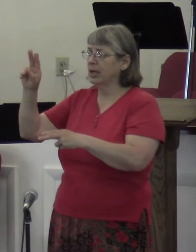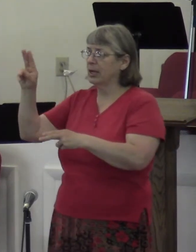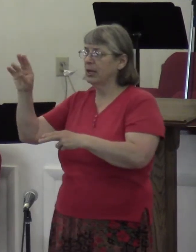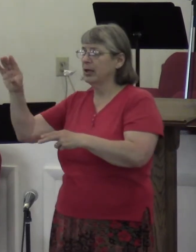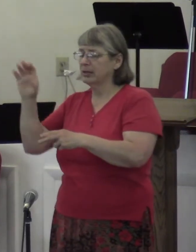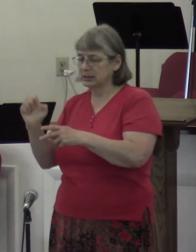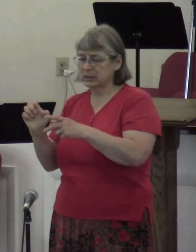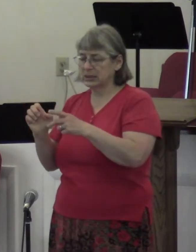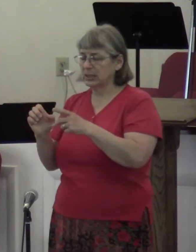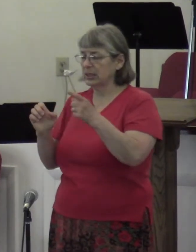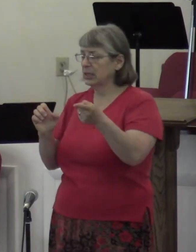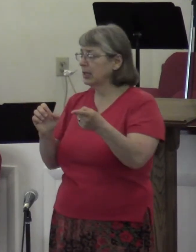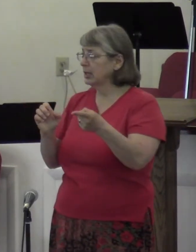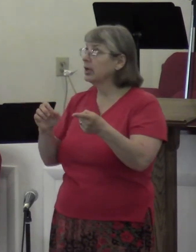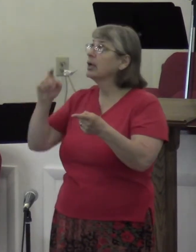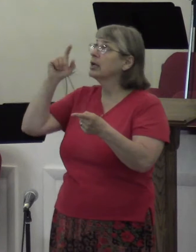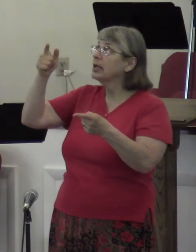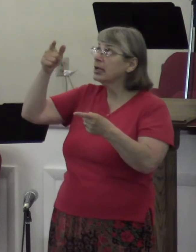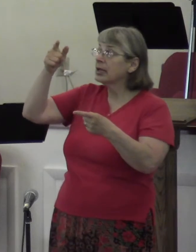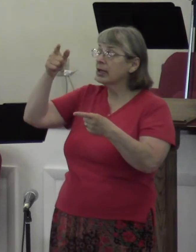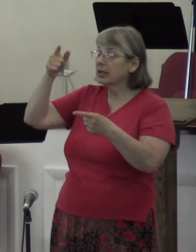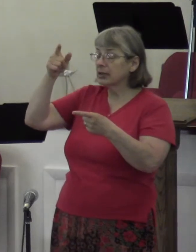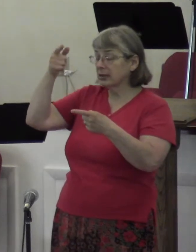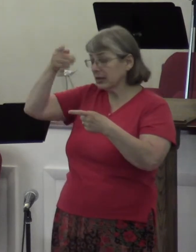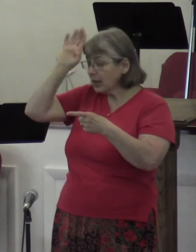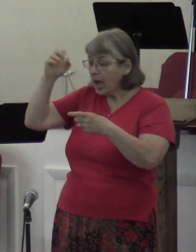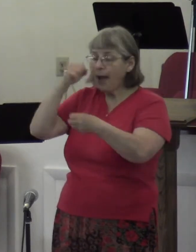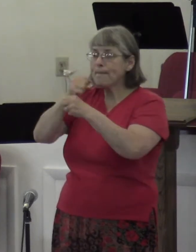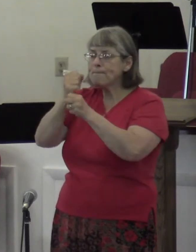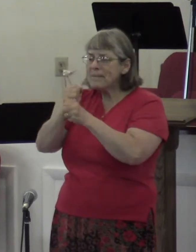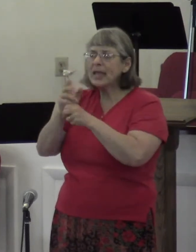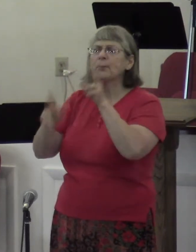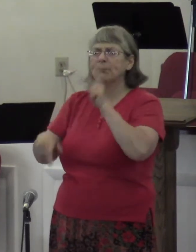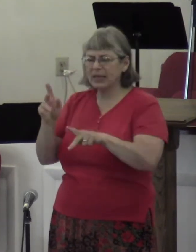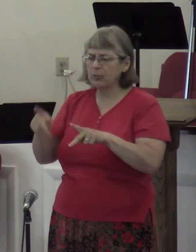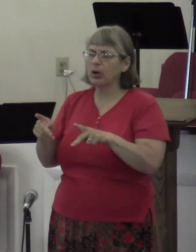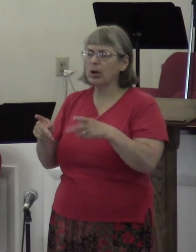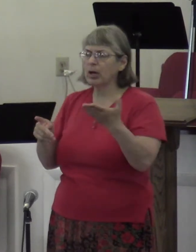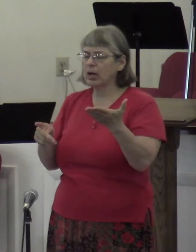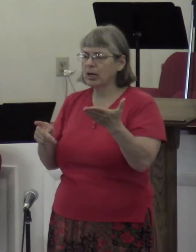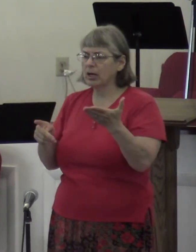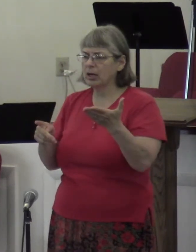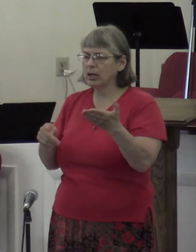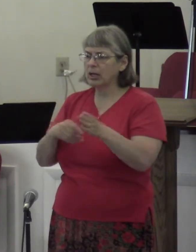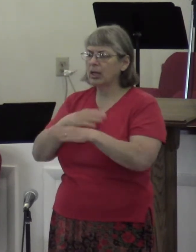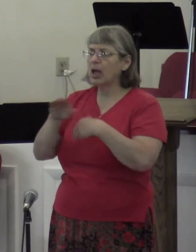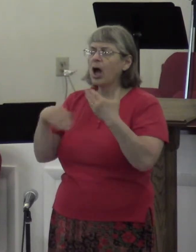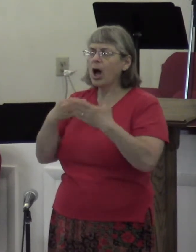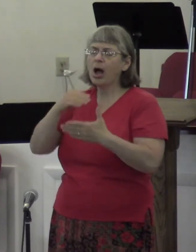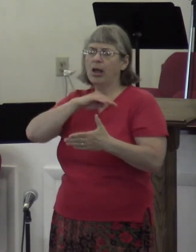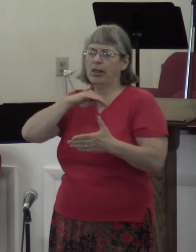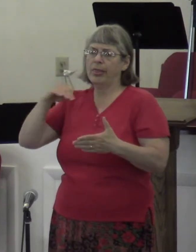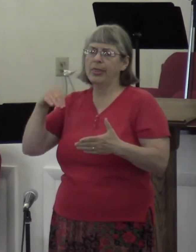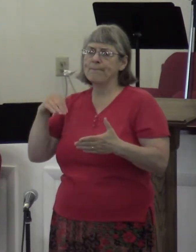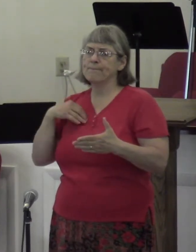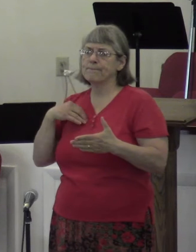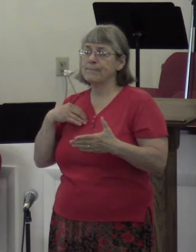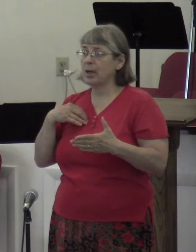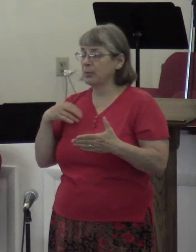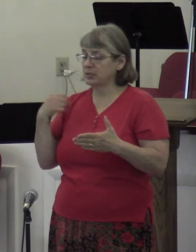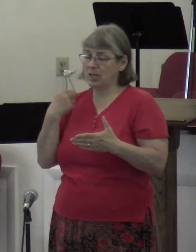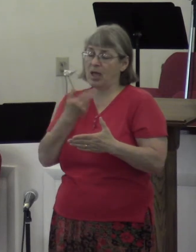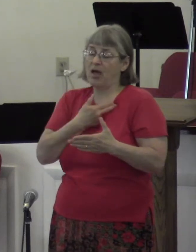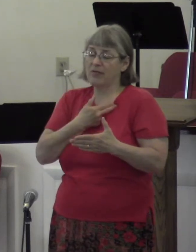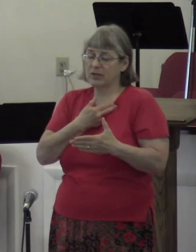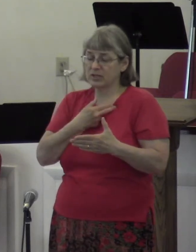name like that. It is, he created human beings, and that is Adam. And all of the members of us were